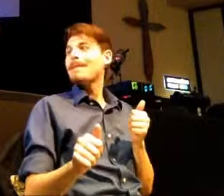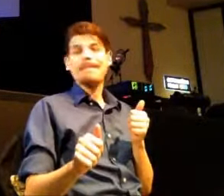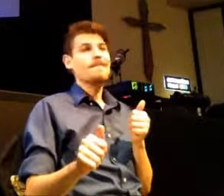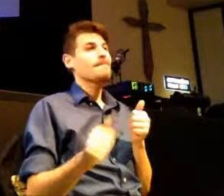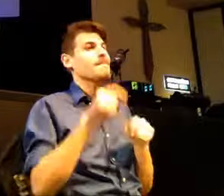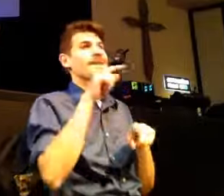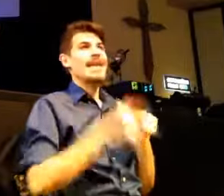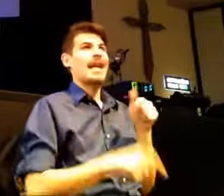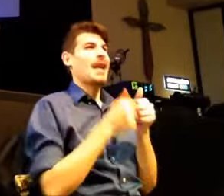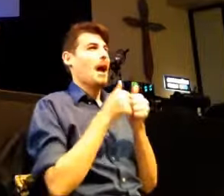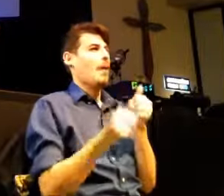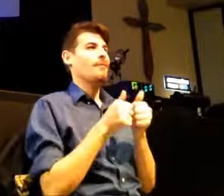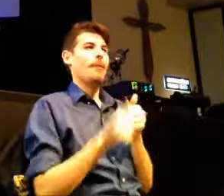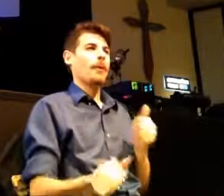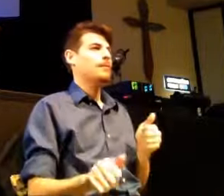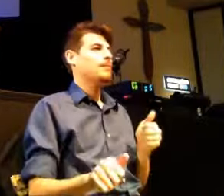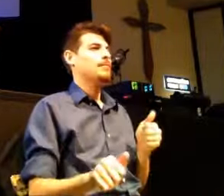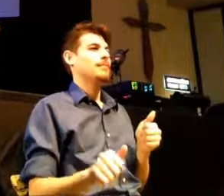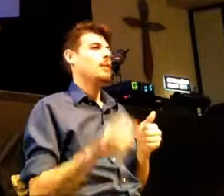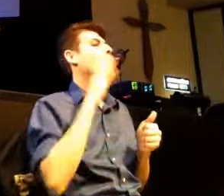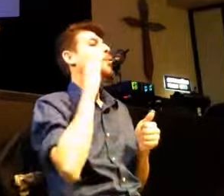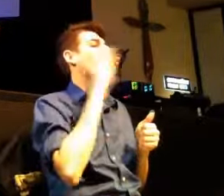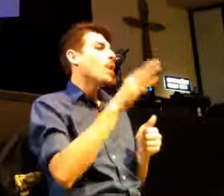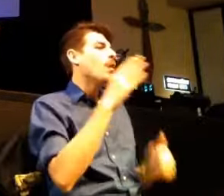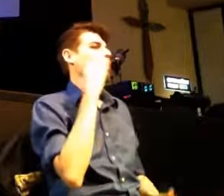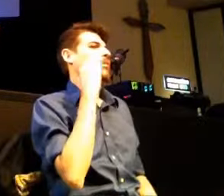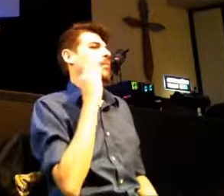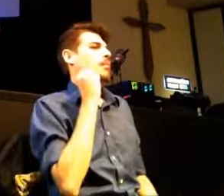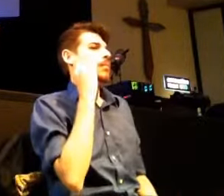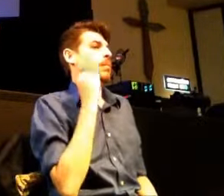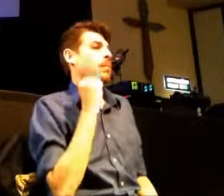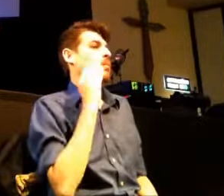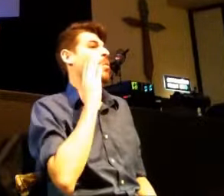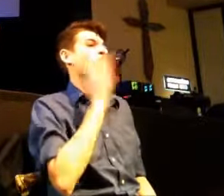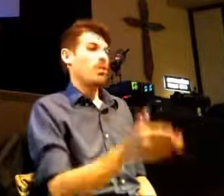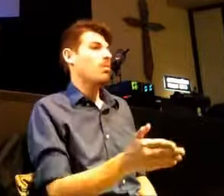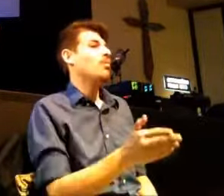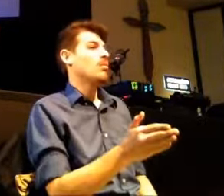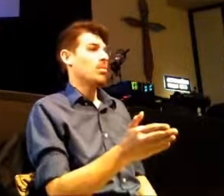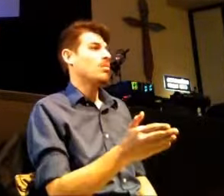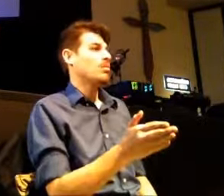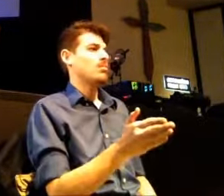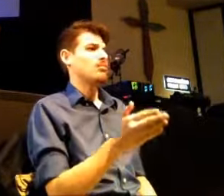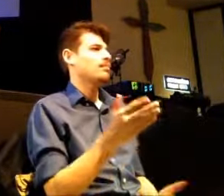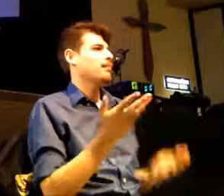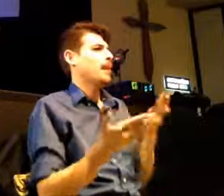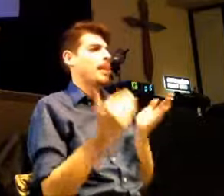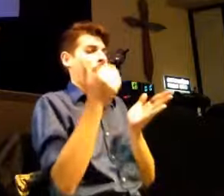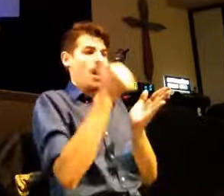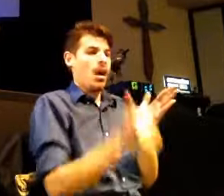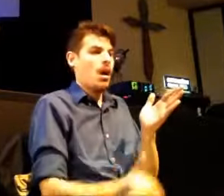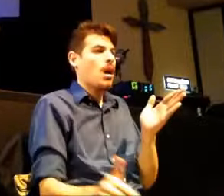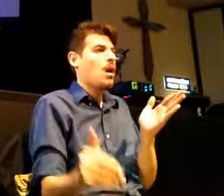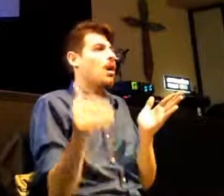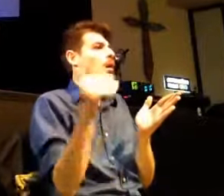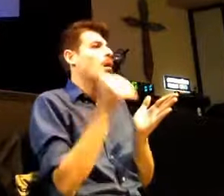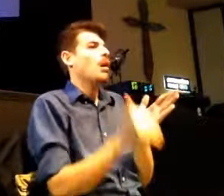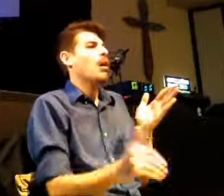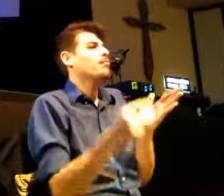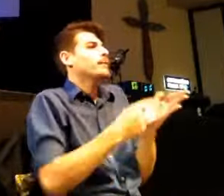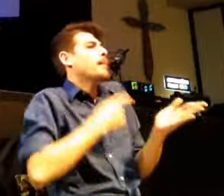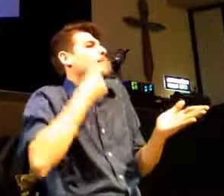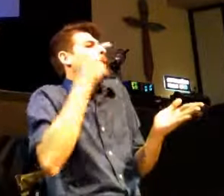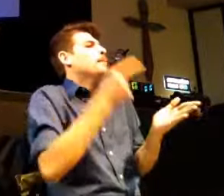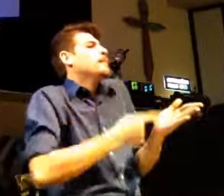experience anxiety of some level or another on some frequent basis. And the reason is this: we're just